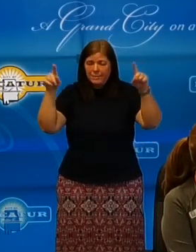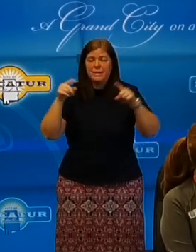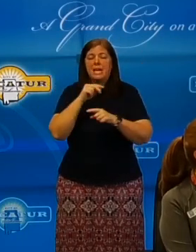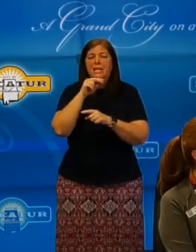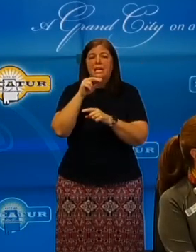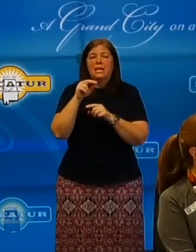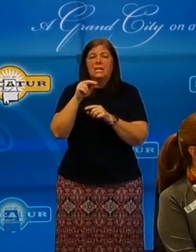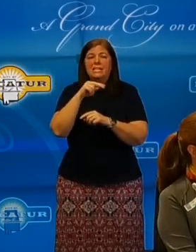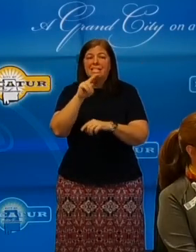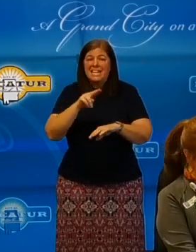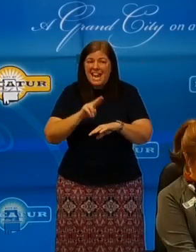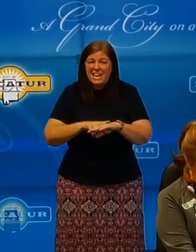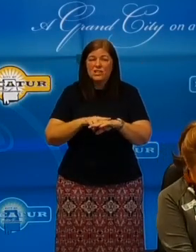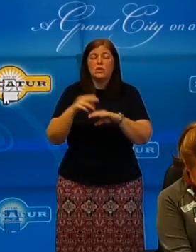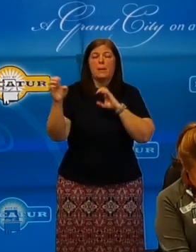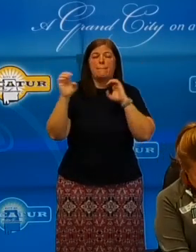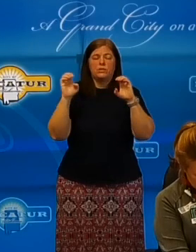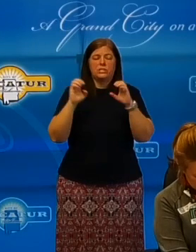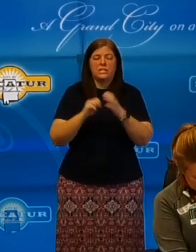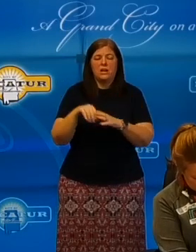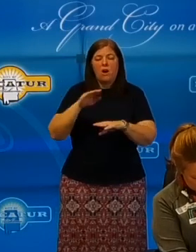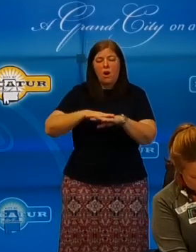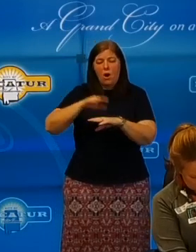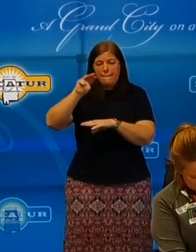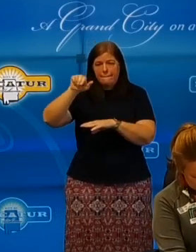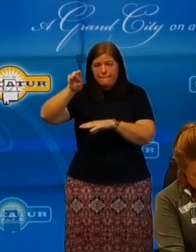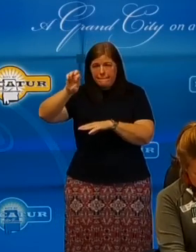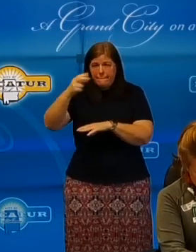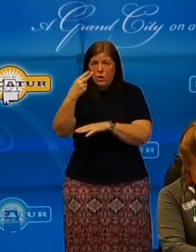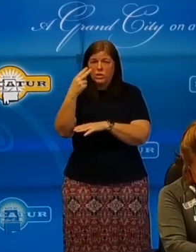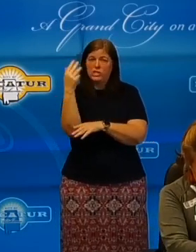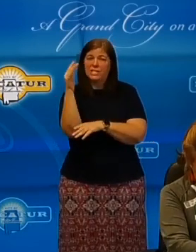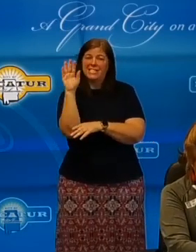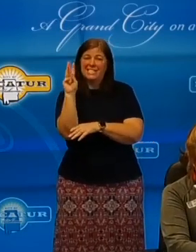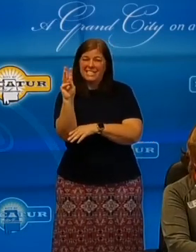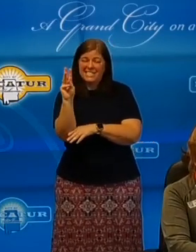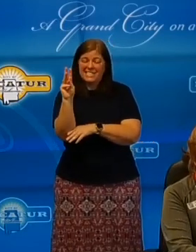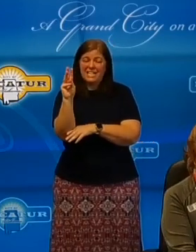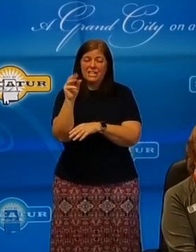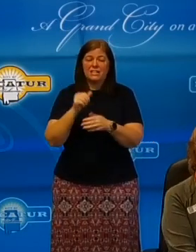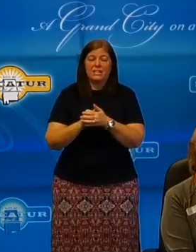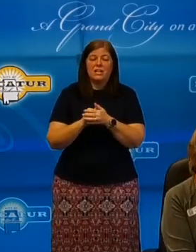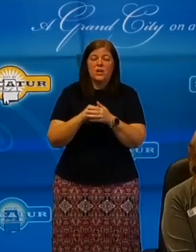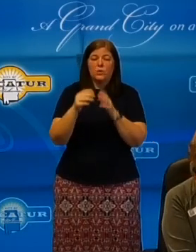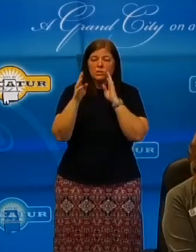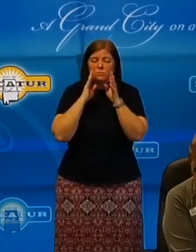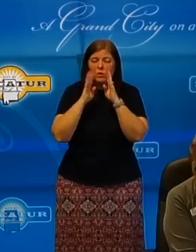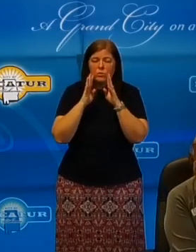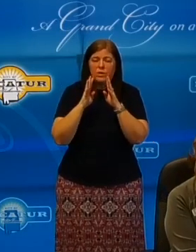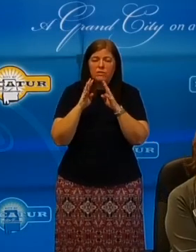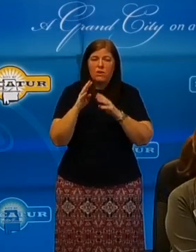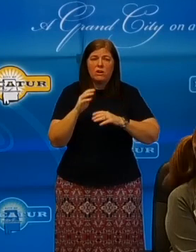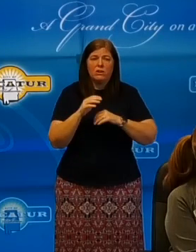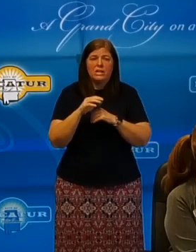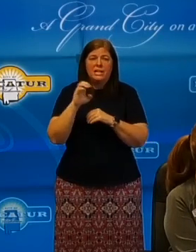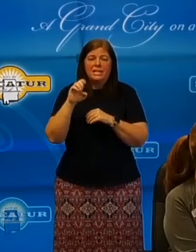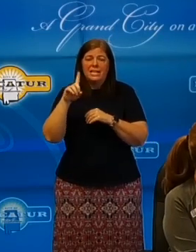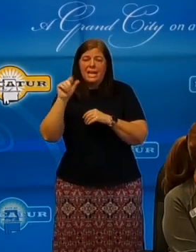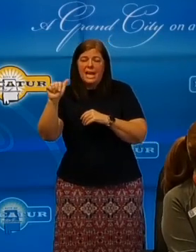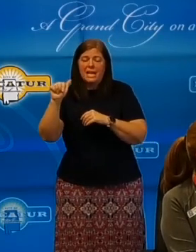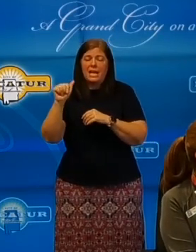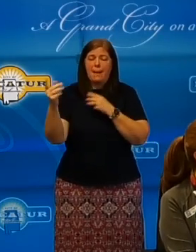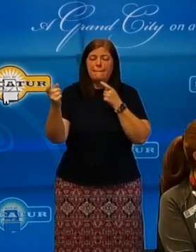of March, after speaking with Mr. Eddie Hicks, who is our EMA director, and Chief